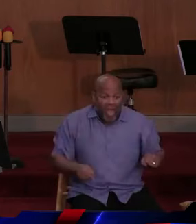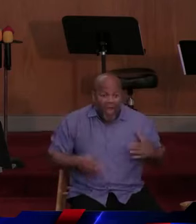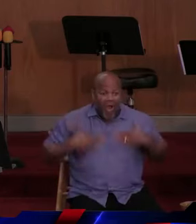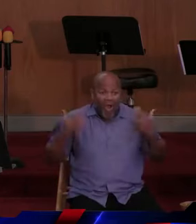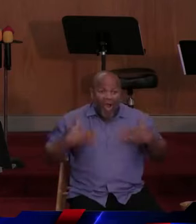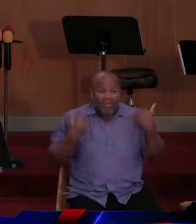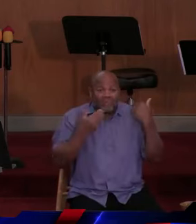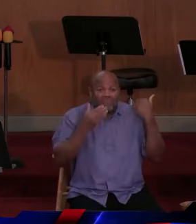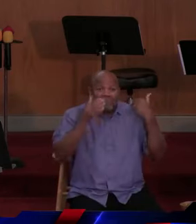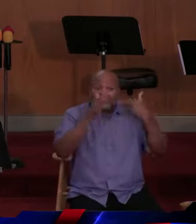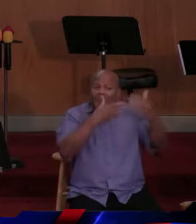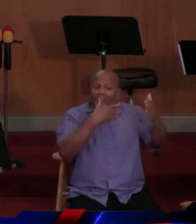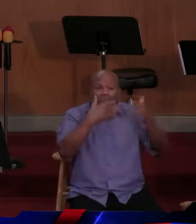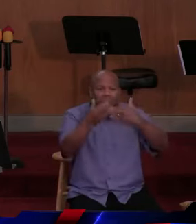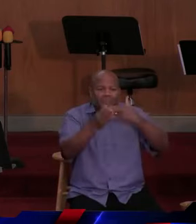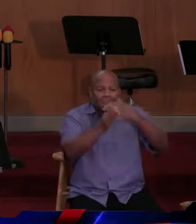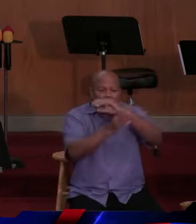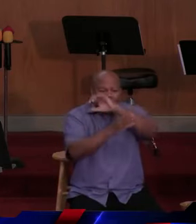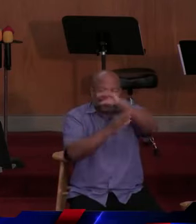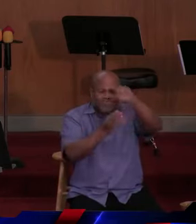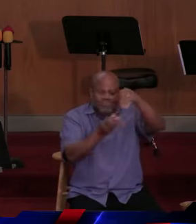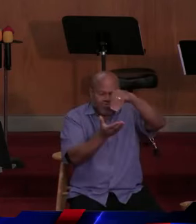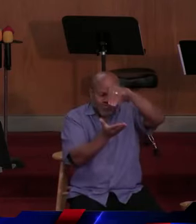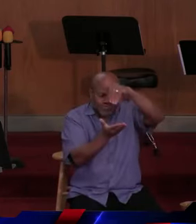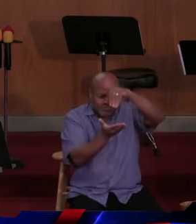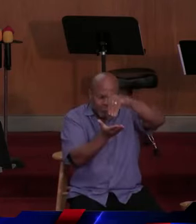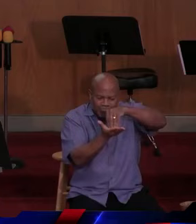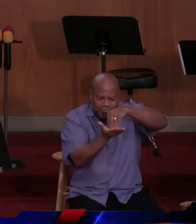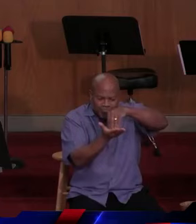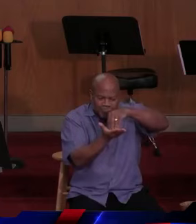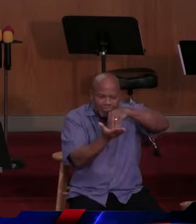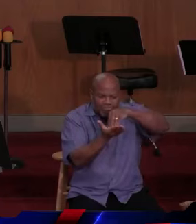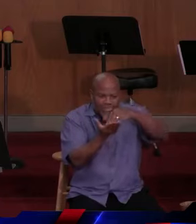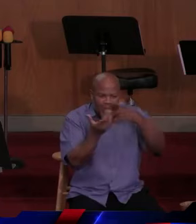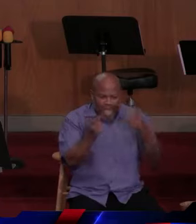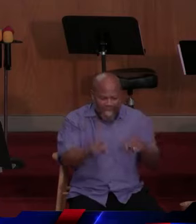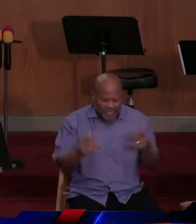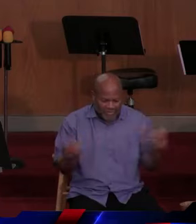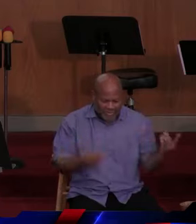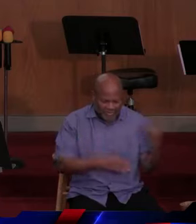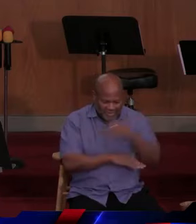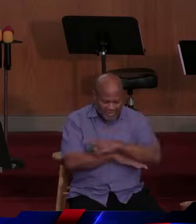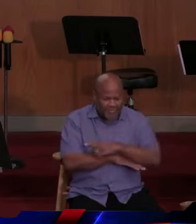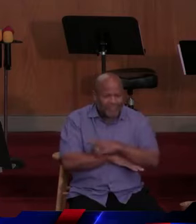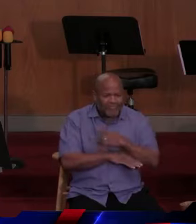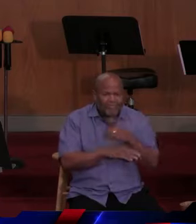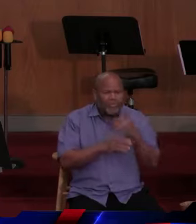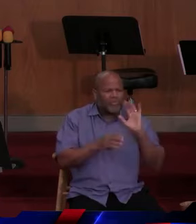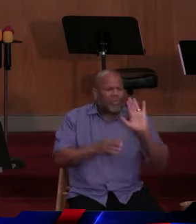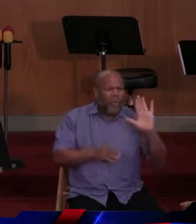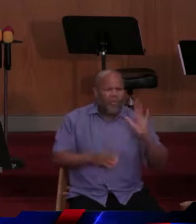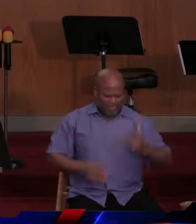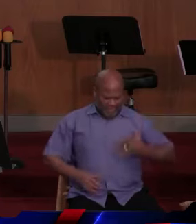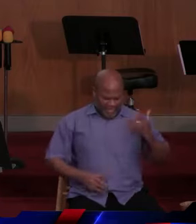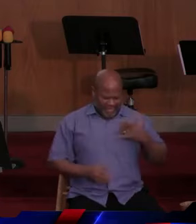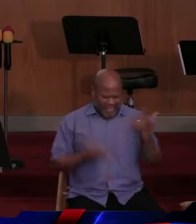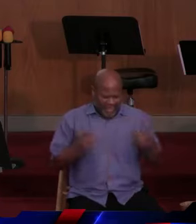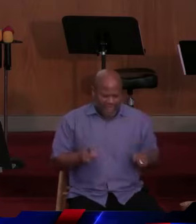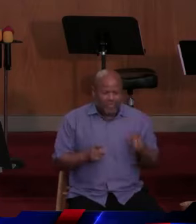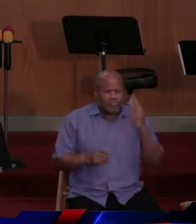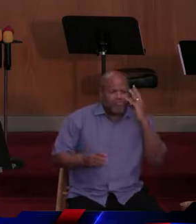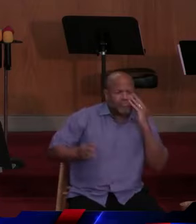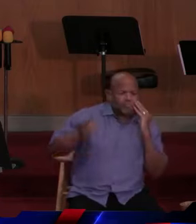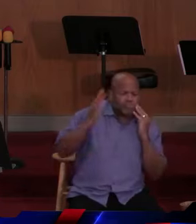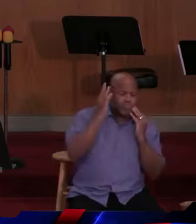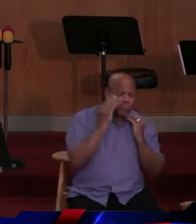in the midst of this. This is still problematic today. Don't let how you feel about what you're going